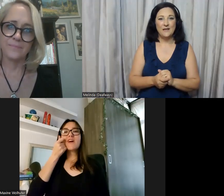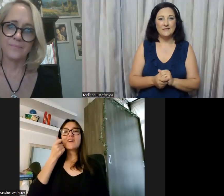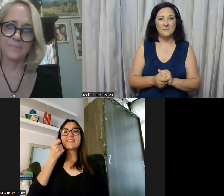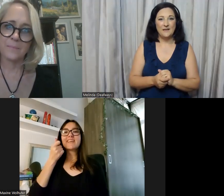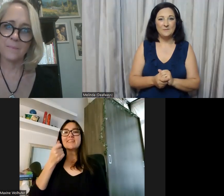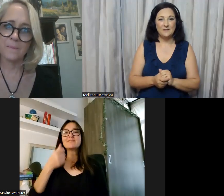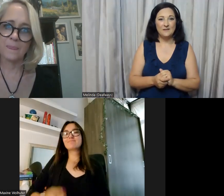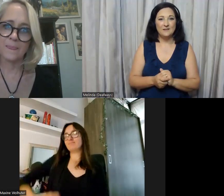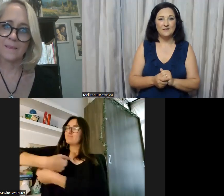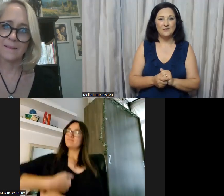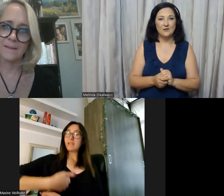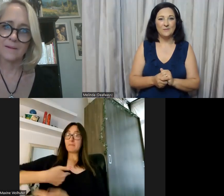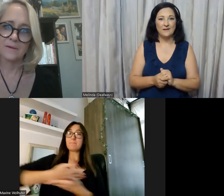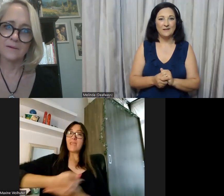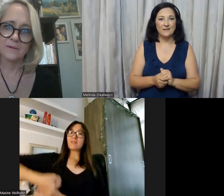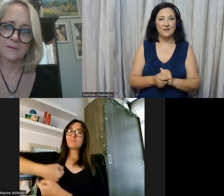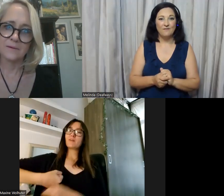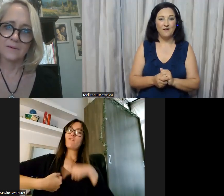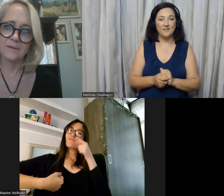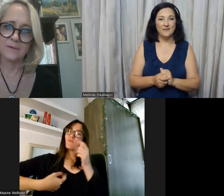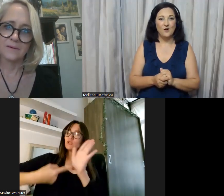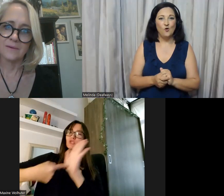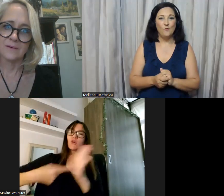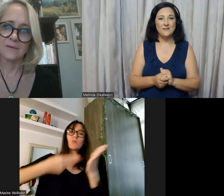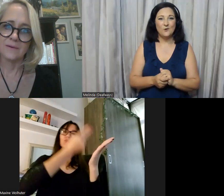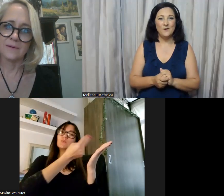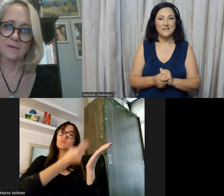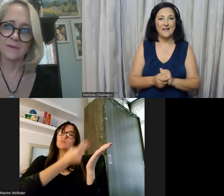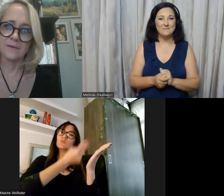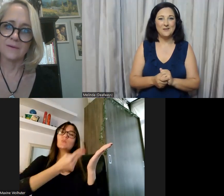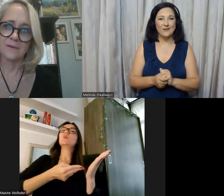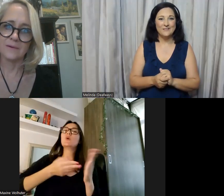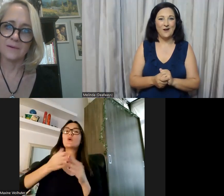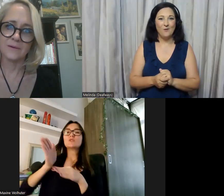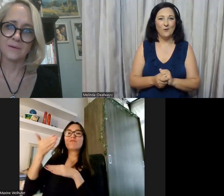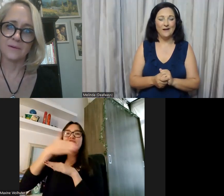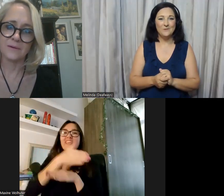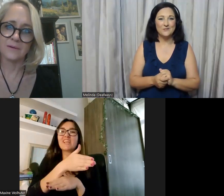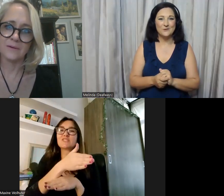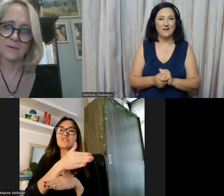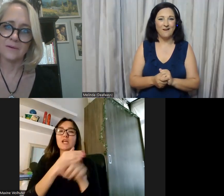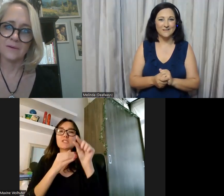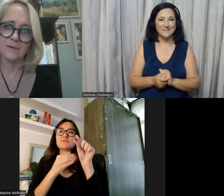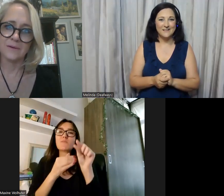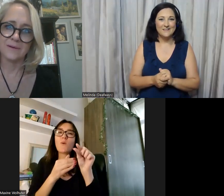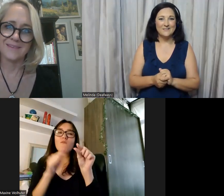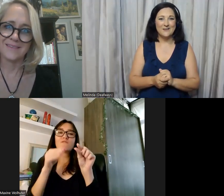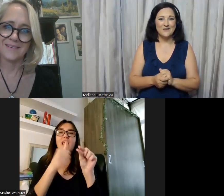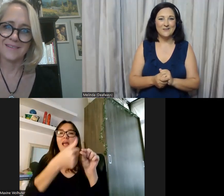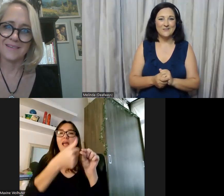also born as a baby. You know, my father always had me on his arm while he was doing